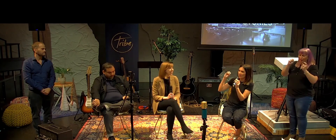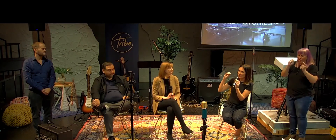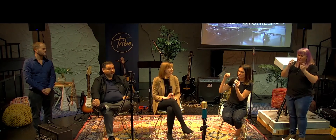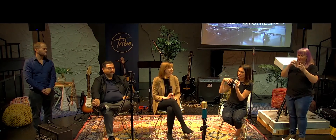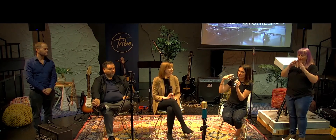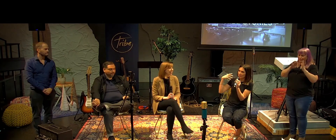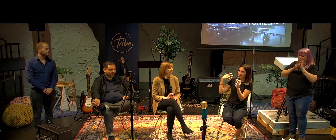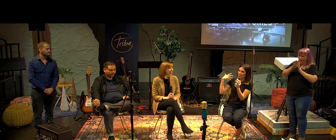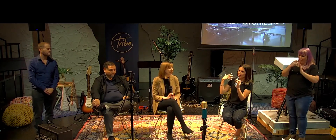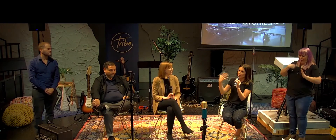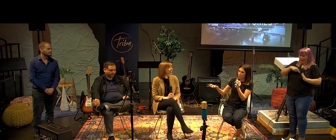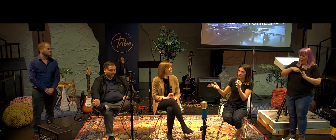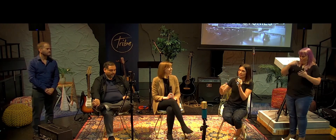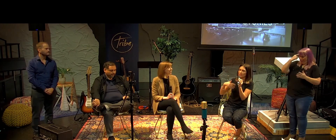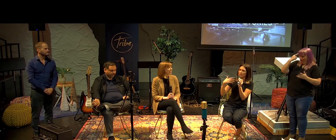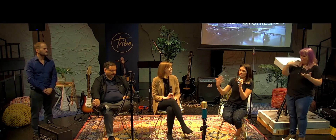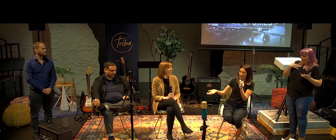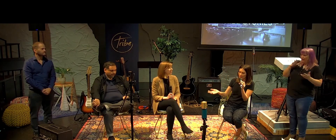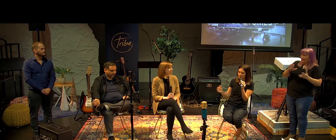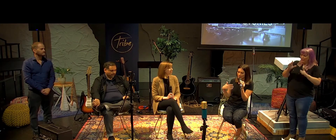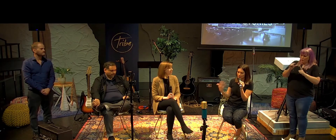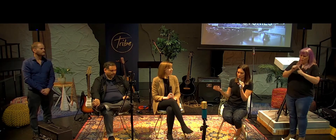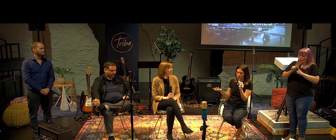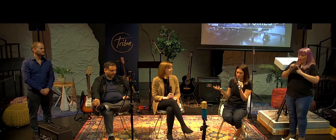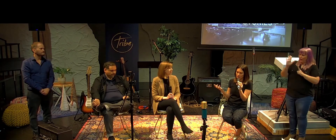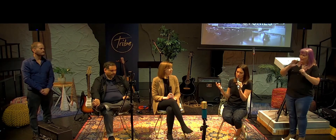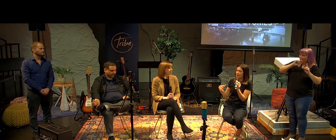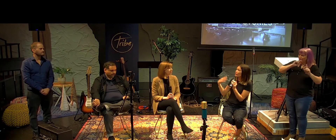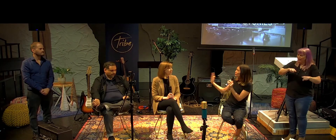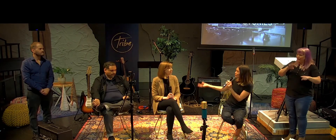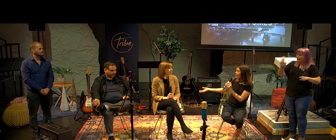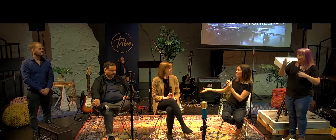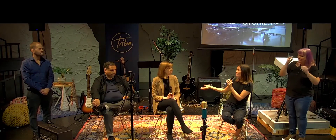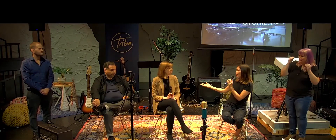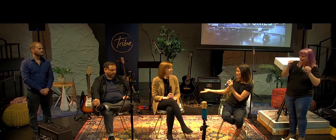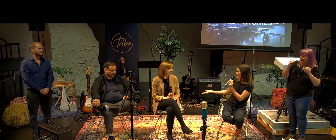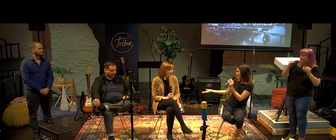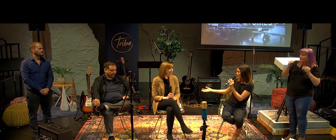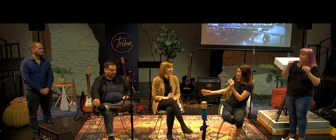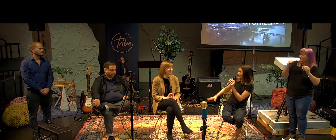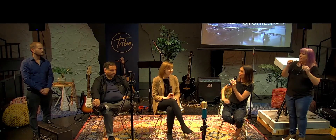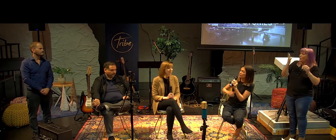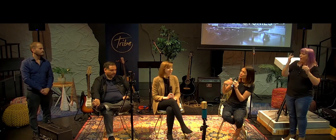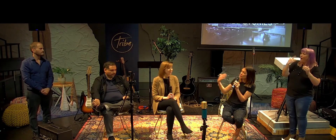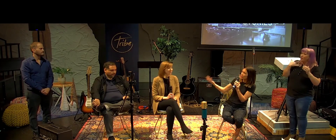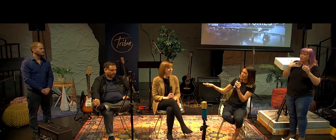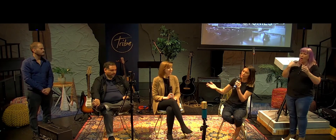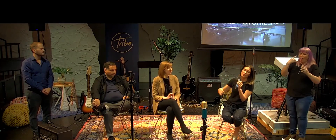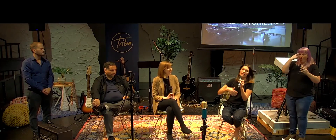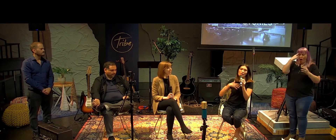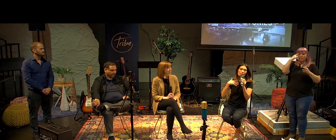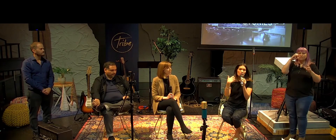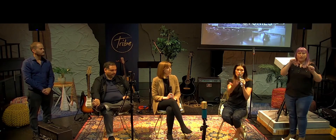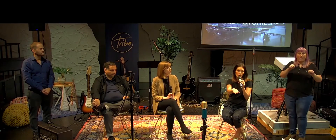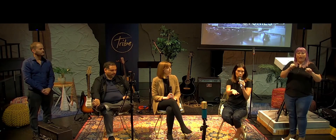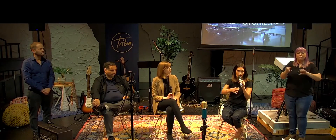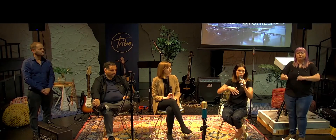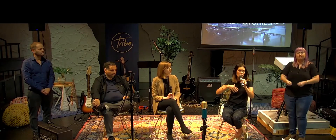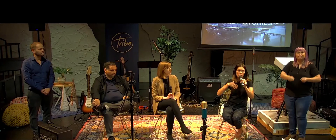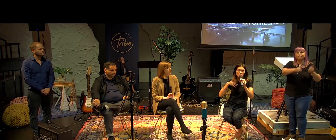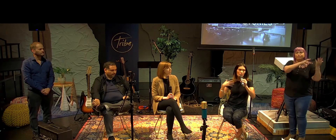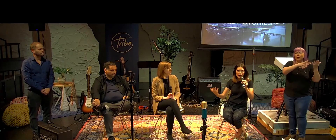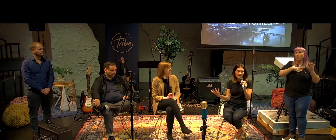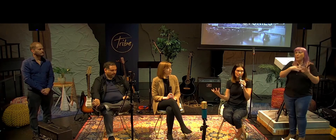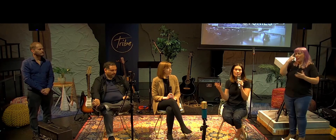how he gave us his word and his commands and his teachings to take thoughts captive, right? To think about joy,